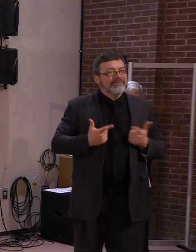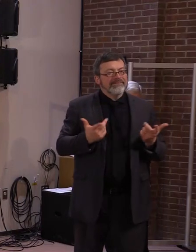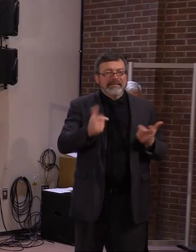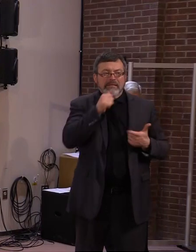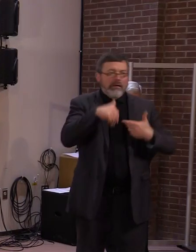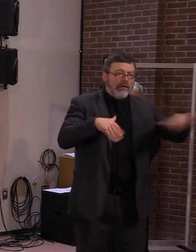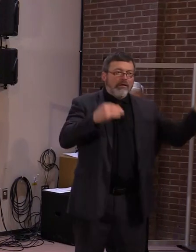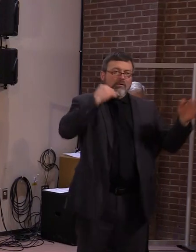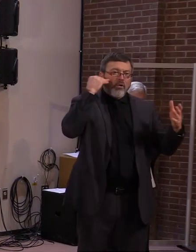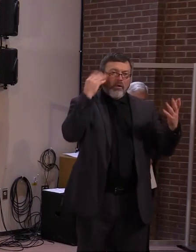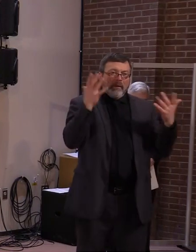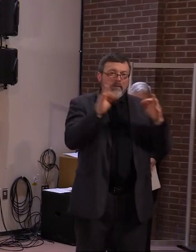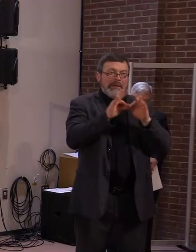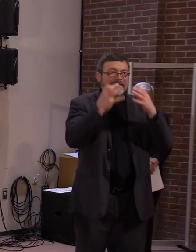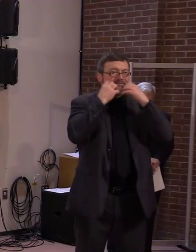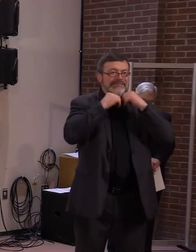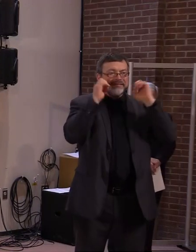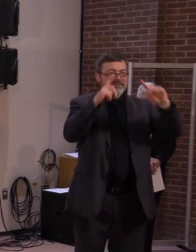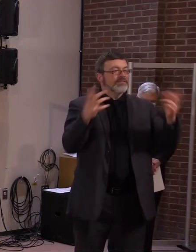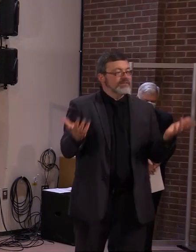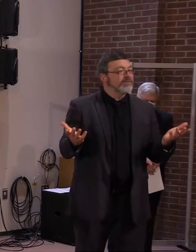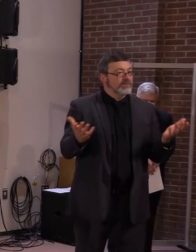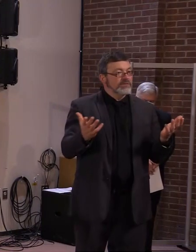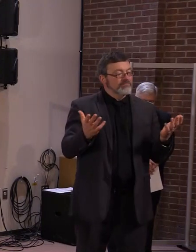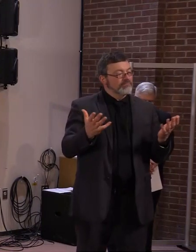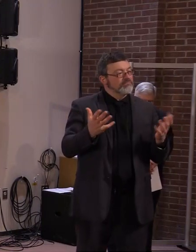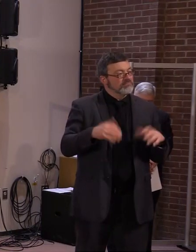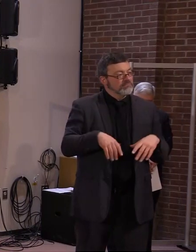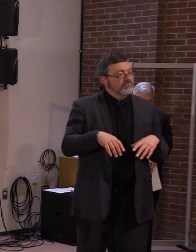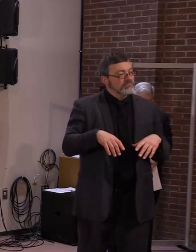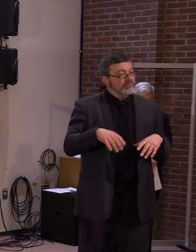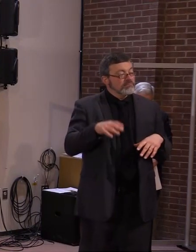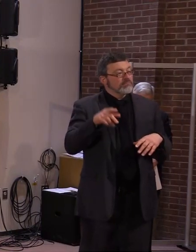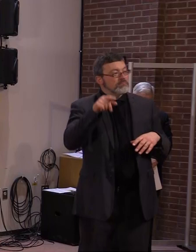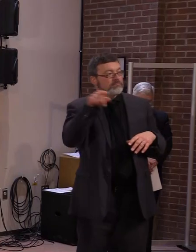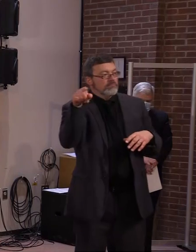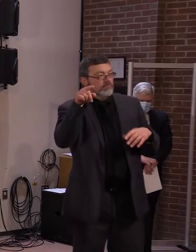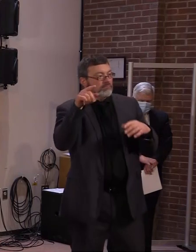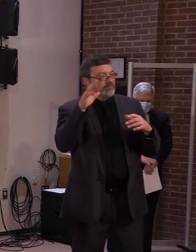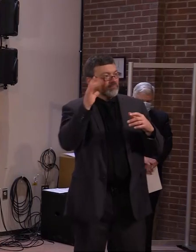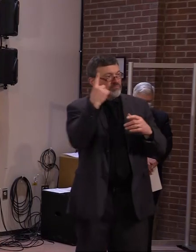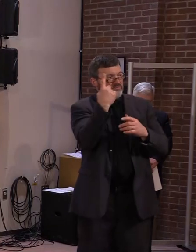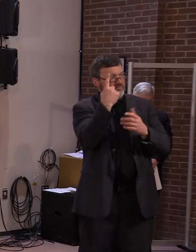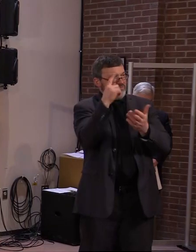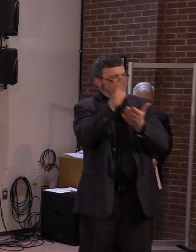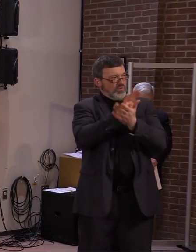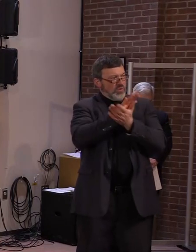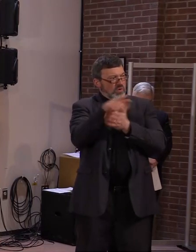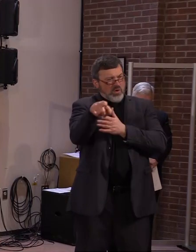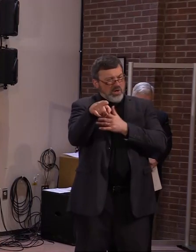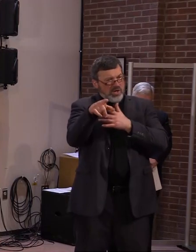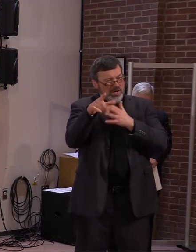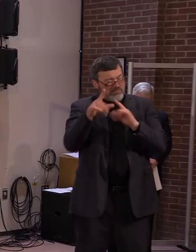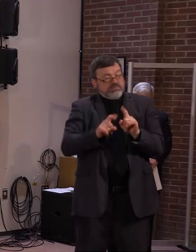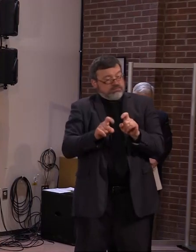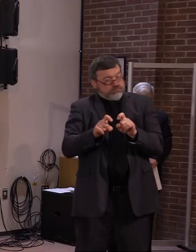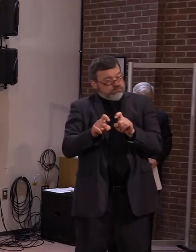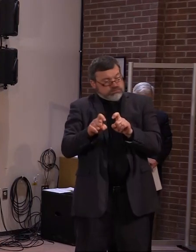bit. They've conducted over 600 antigen tests since October, averaging 100 tests a week. They've been very successful in that regard.